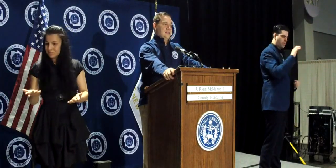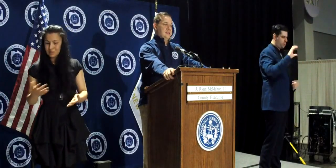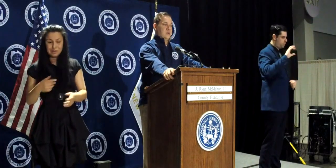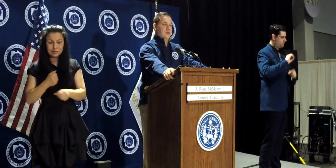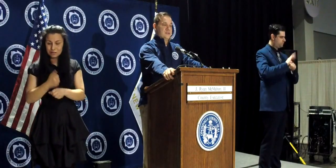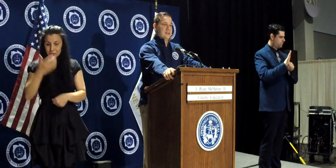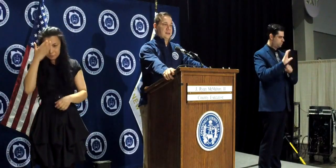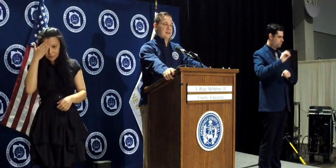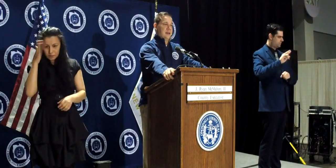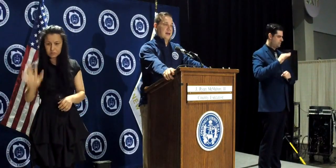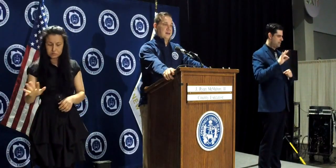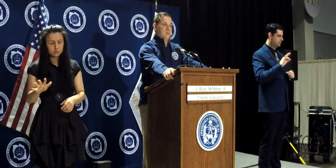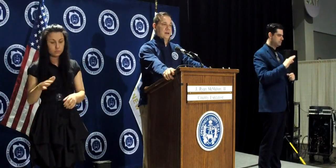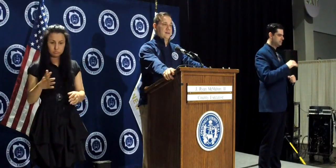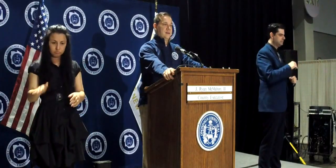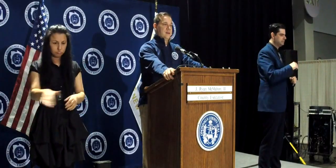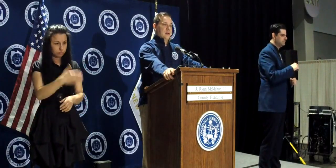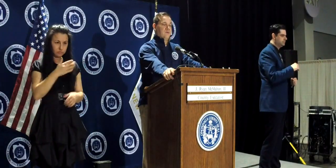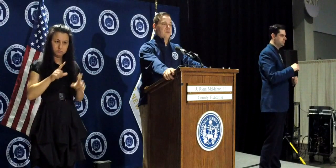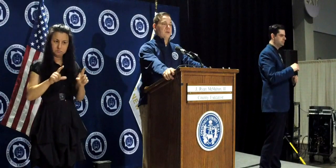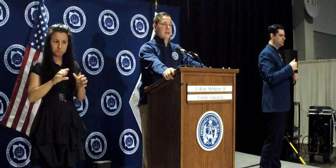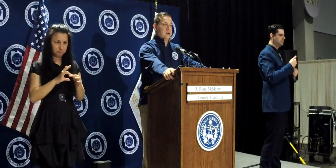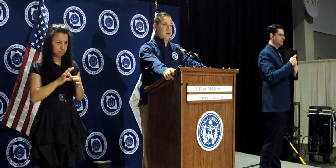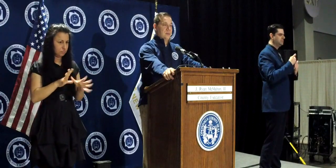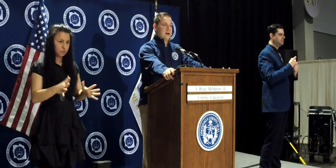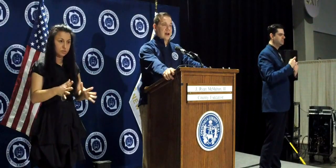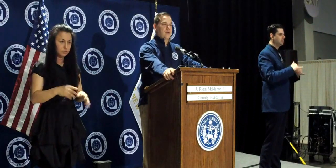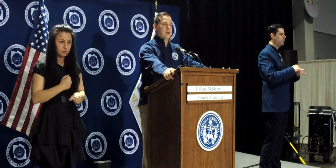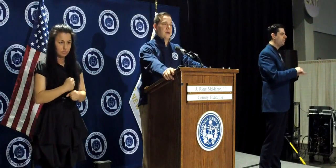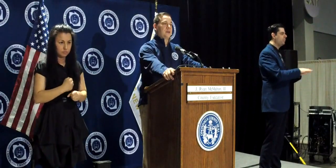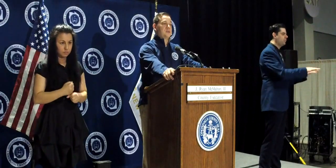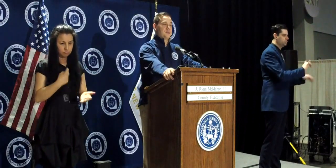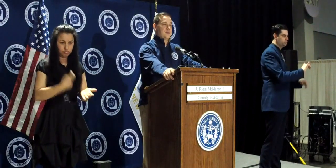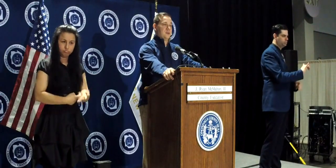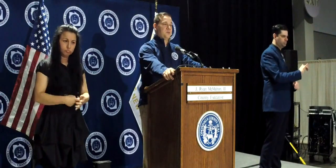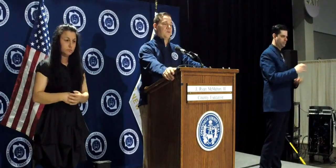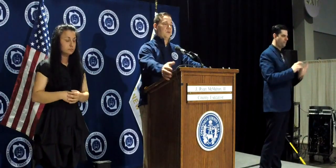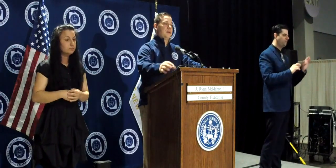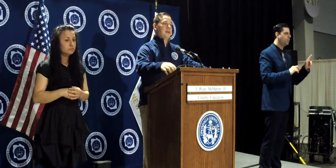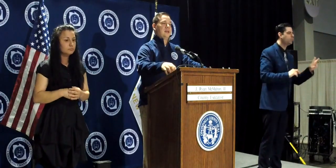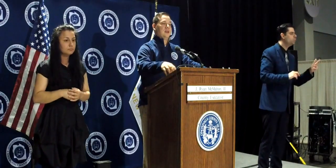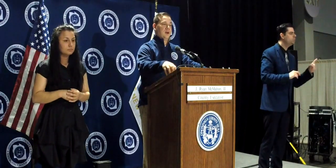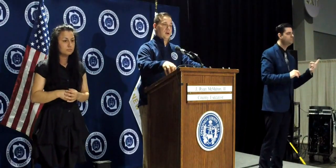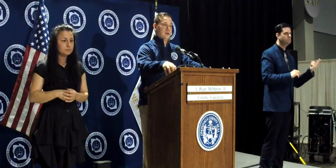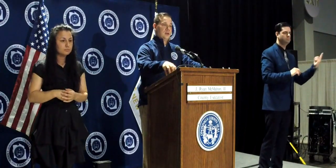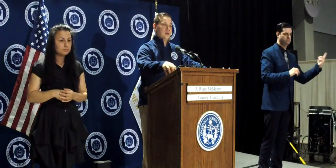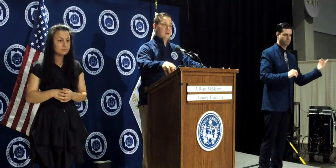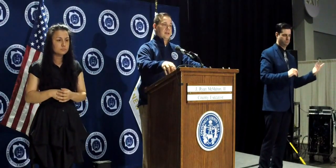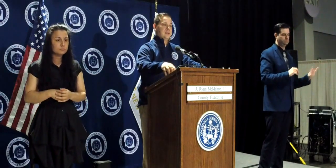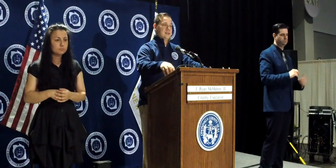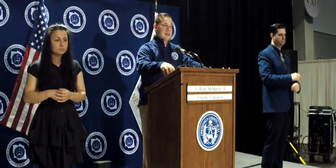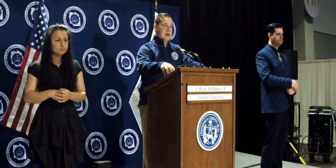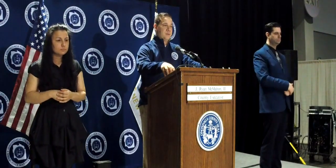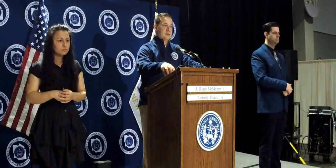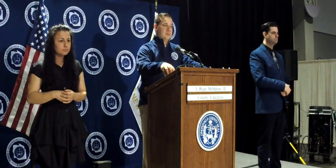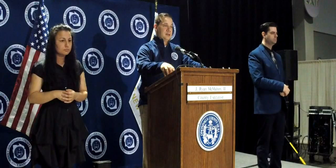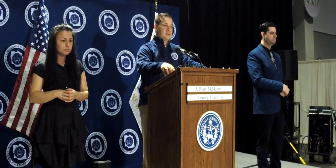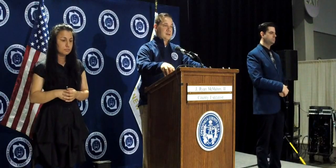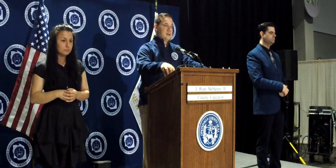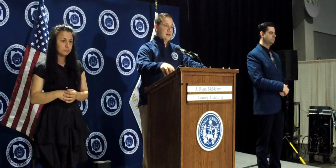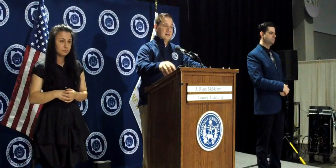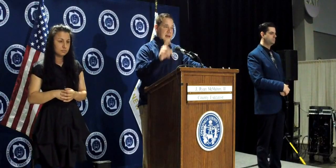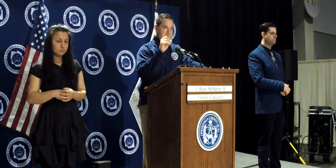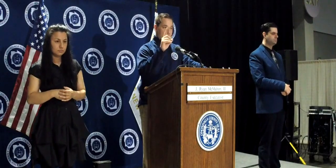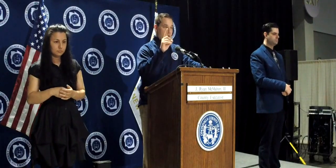those cases that we've seen like that, and for me to hear about it, I don't hear about the specifics, but for me to hear that this is happening